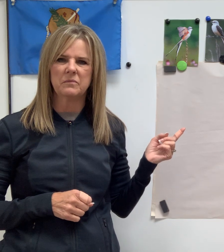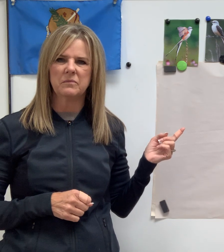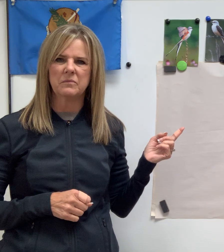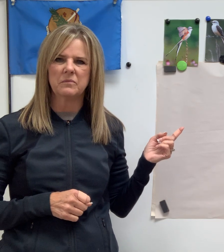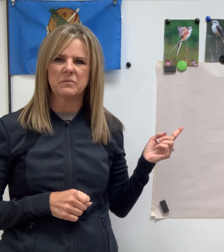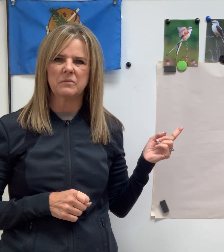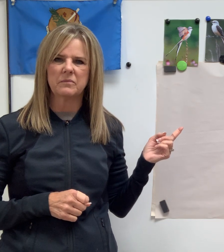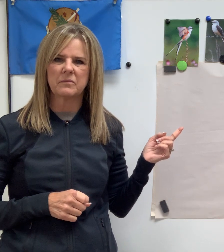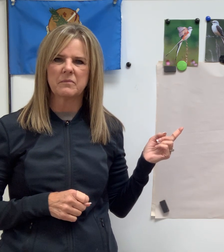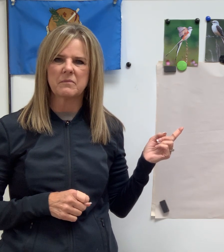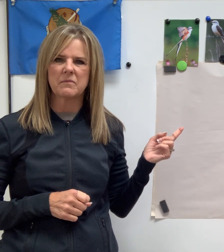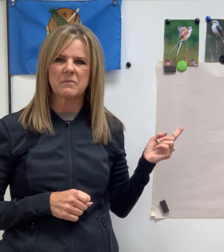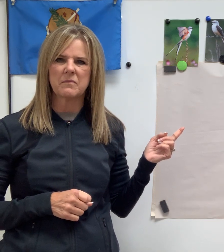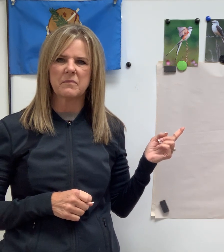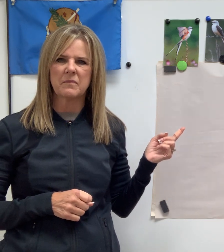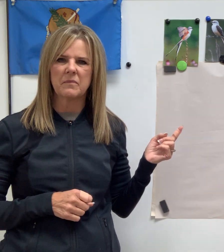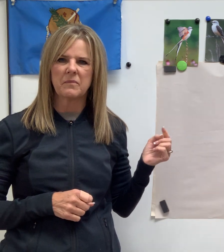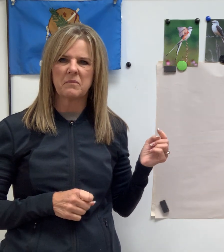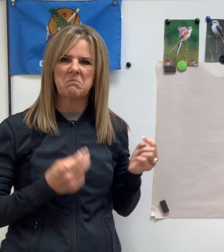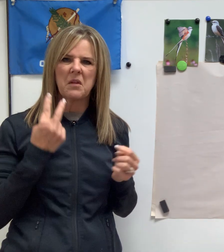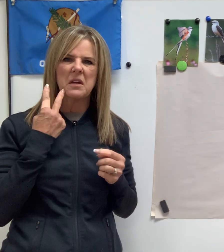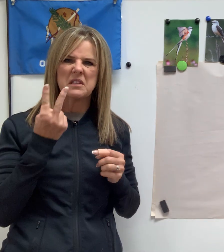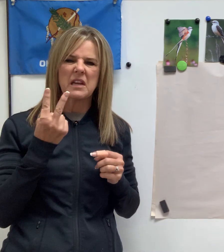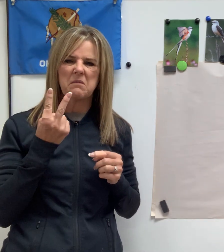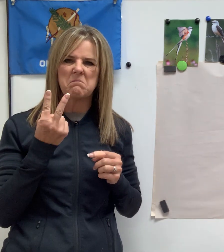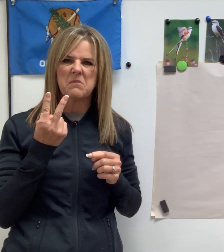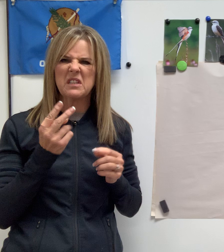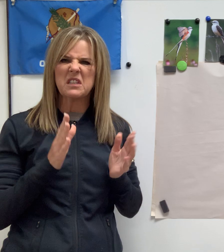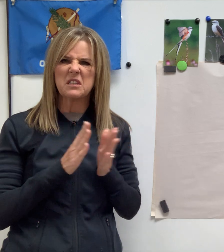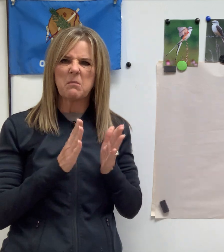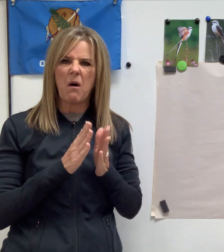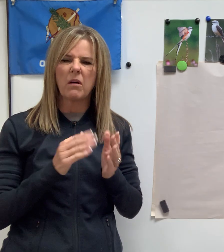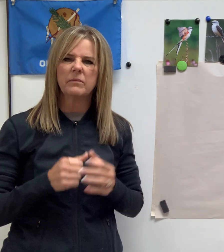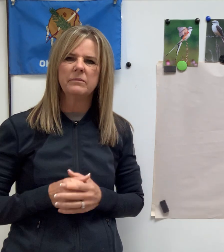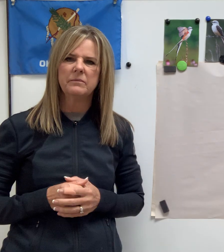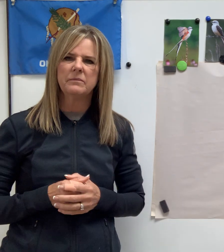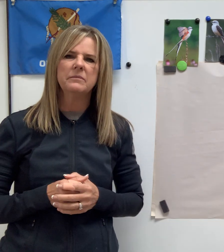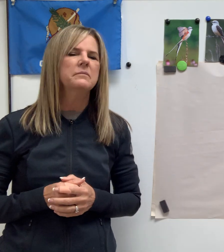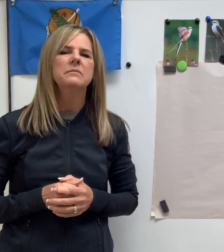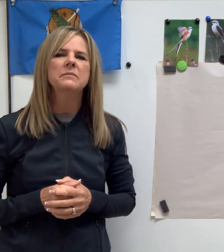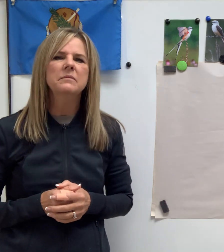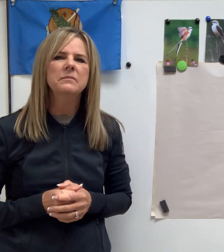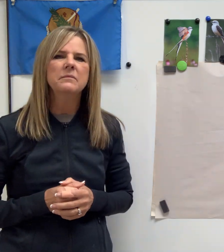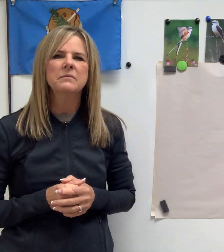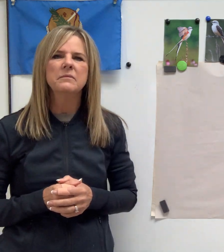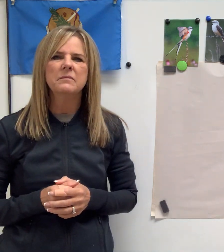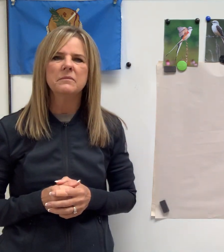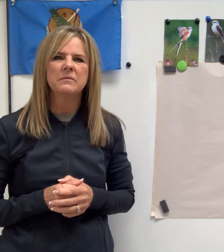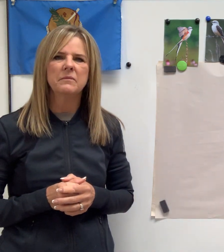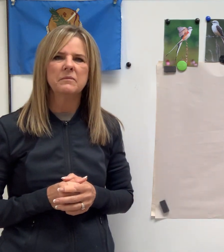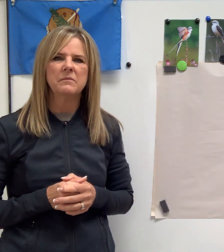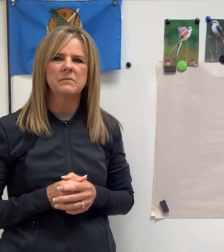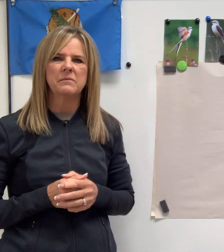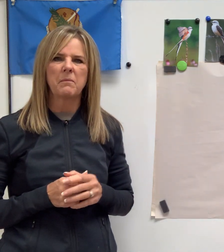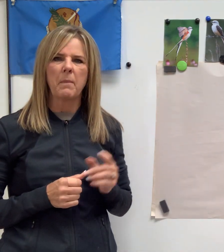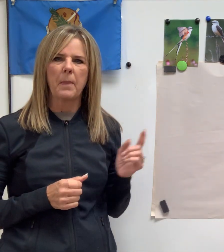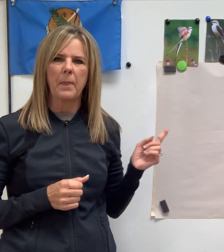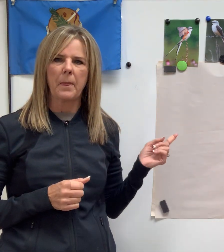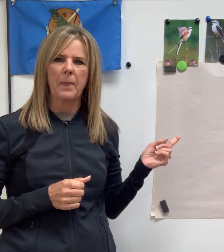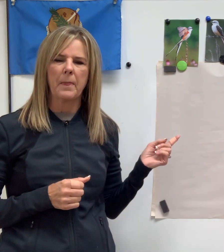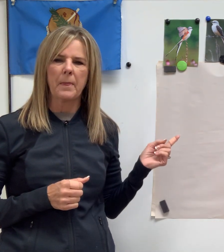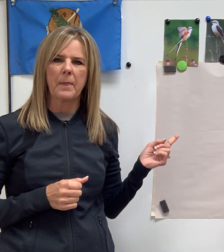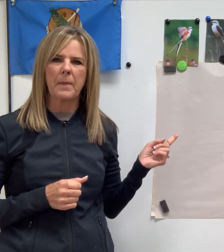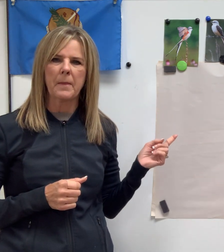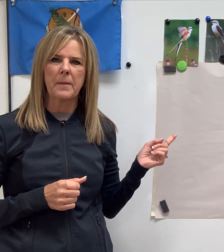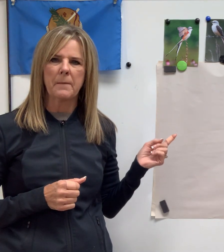out, pretty skinny back in. See, it's just a little small beak. And then you can draw right down the middle, that